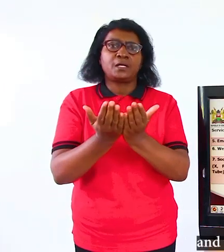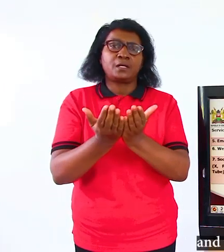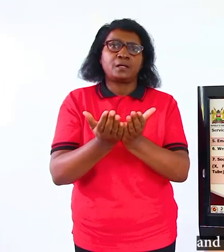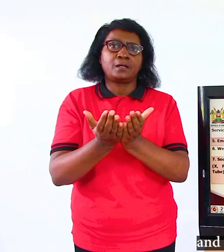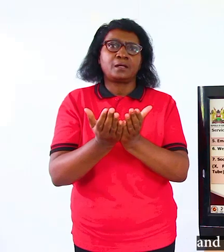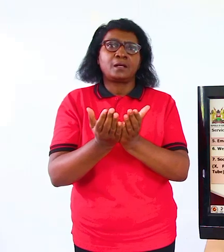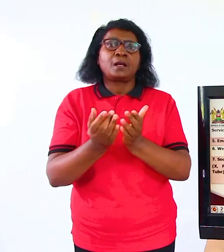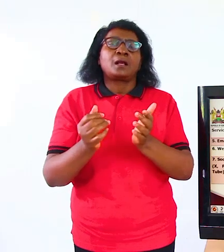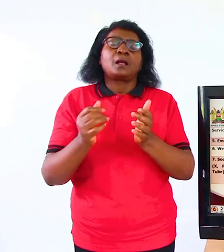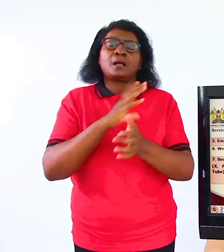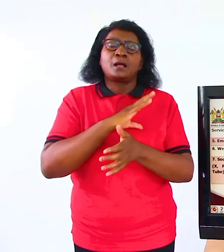and YouTube.